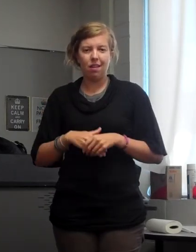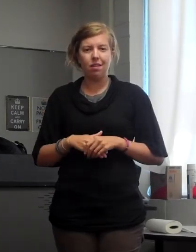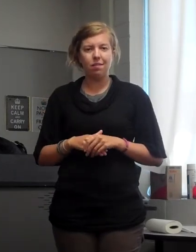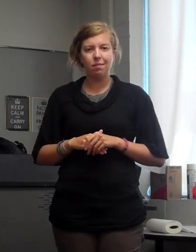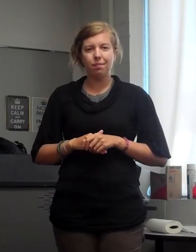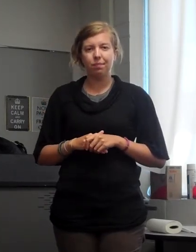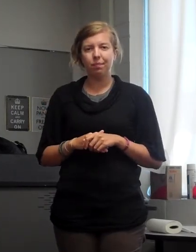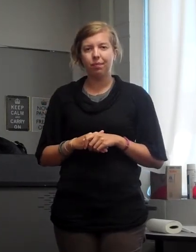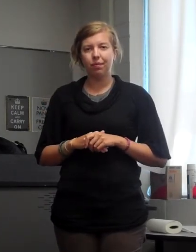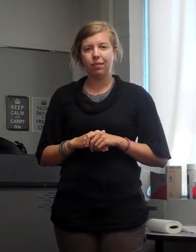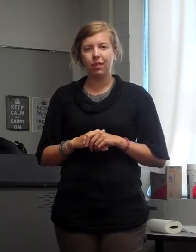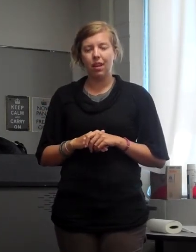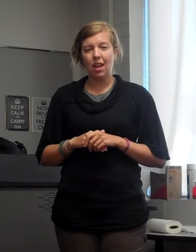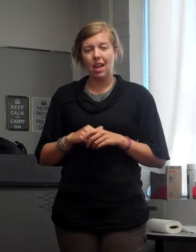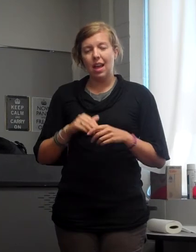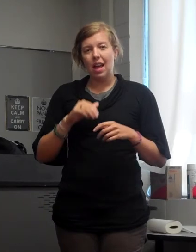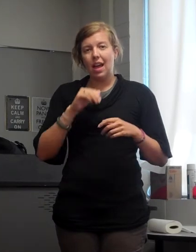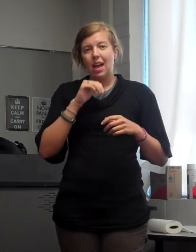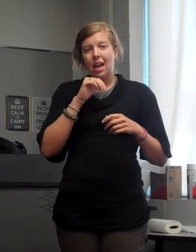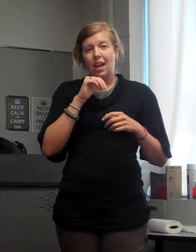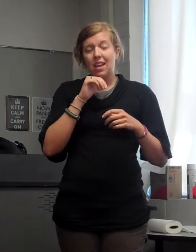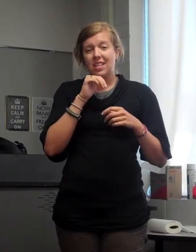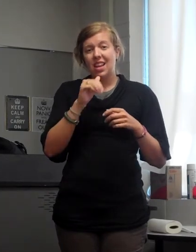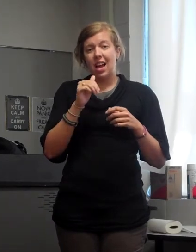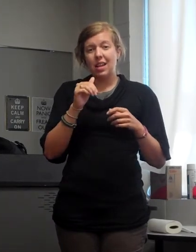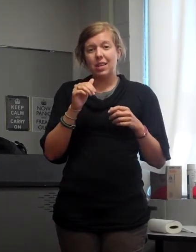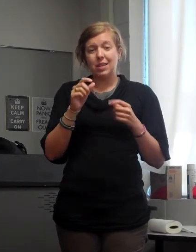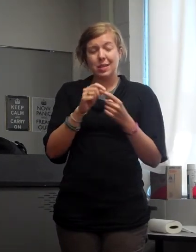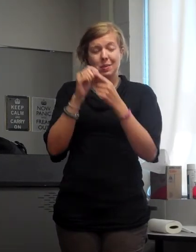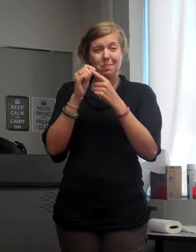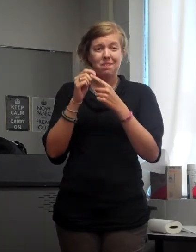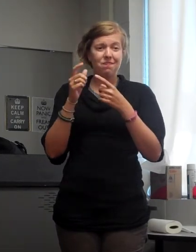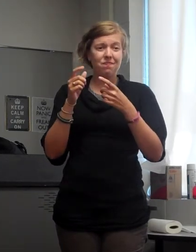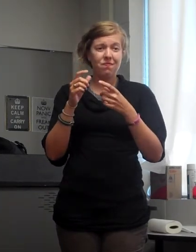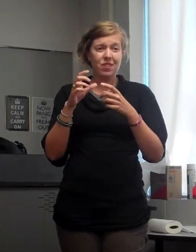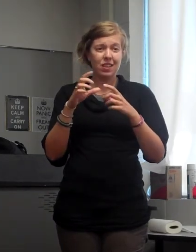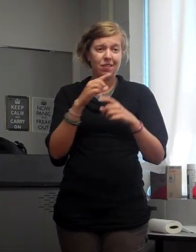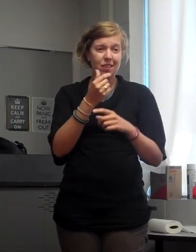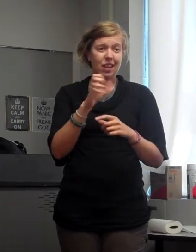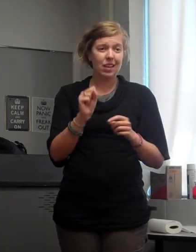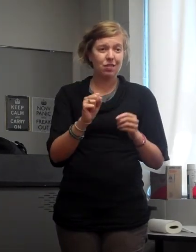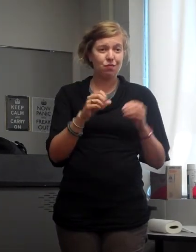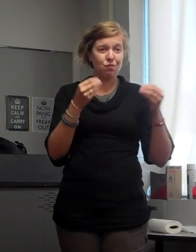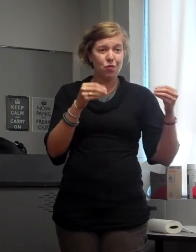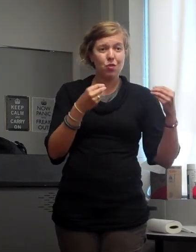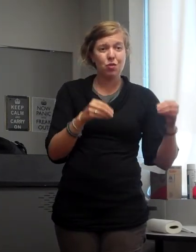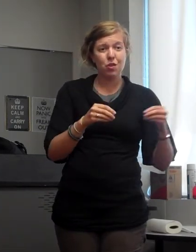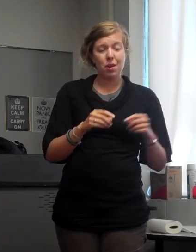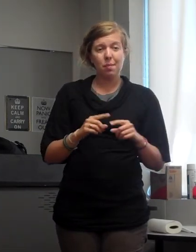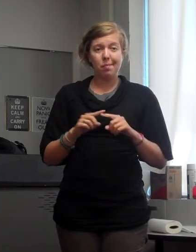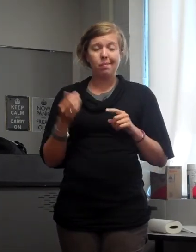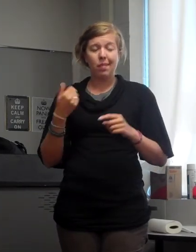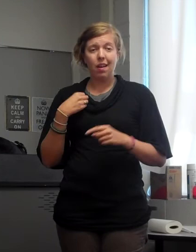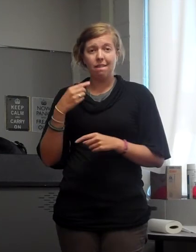never know where you're at if they have those gas stations. So I just did a Visa card, and it worked.